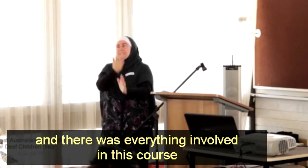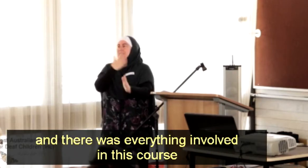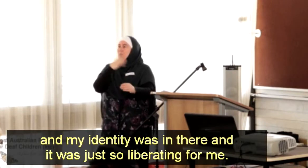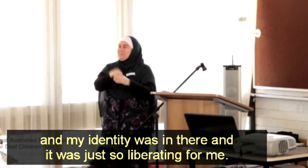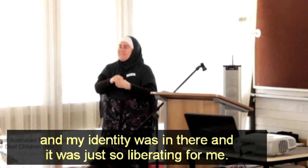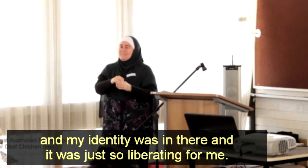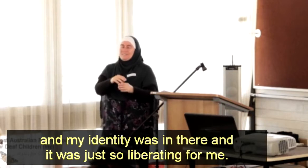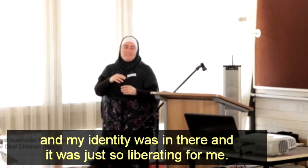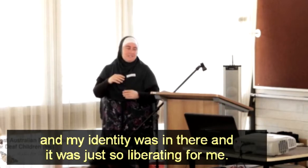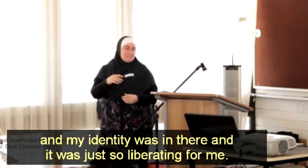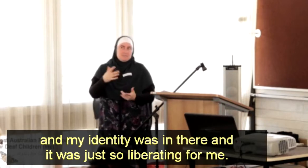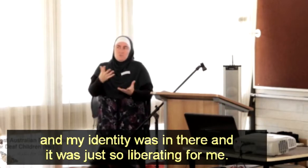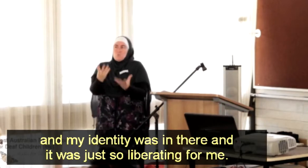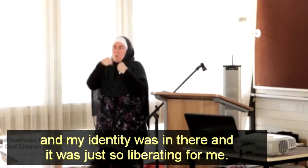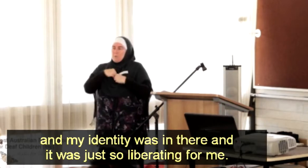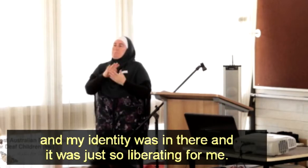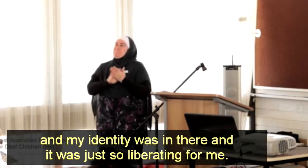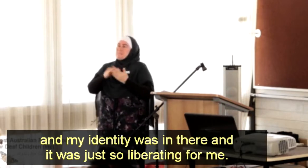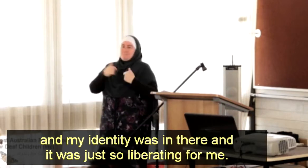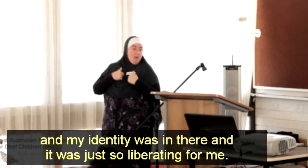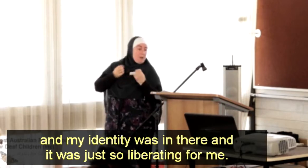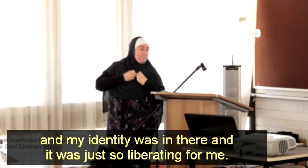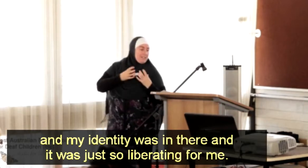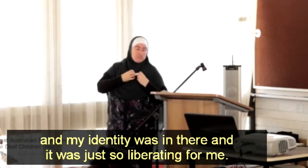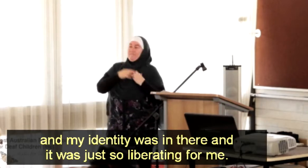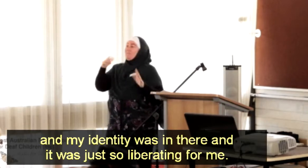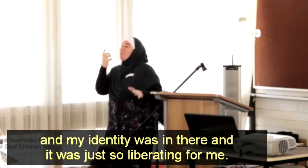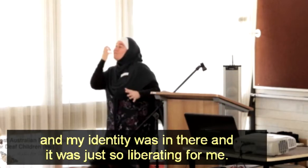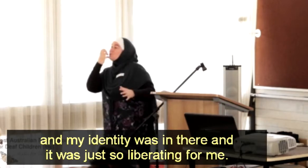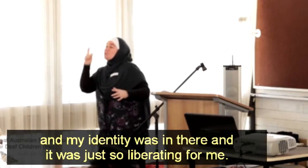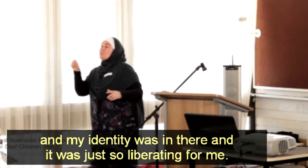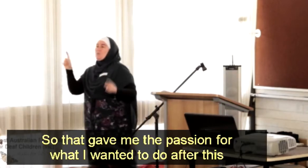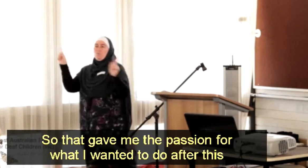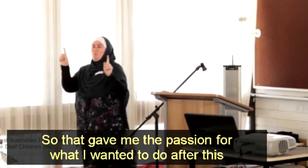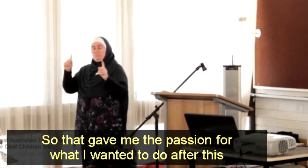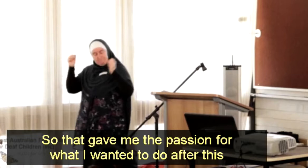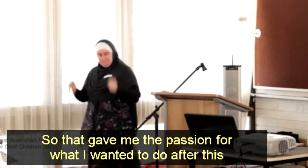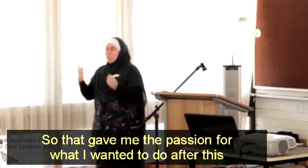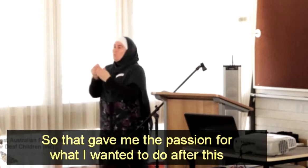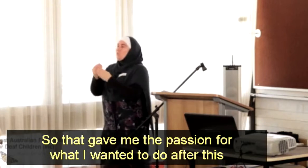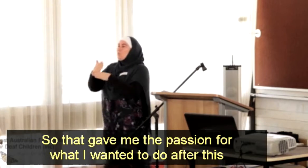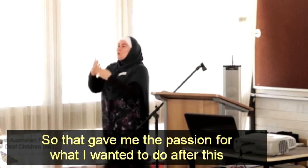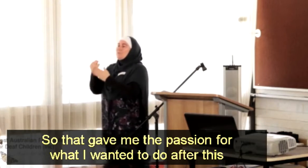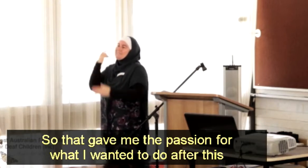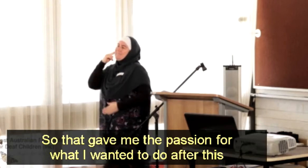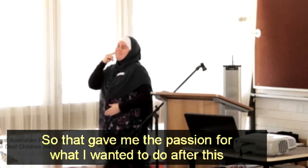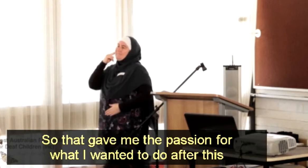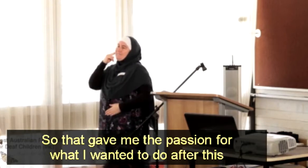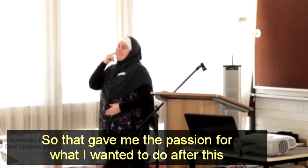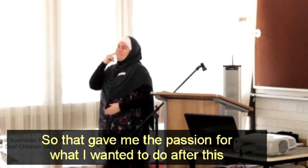my identity was in there. It was just so liberating for me. So that gave me the passion for what I wanted to do after this, and